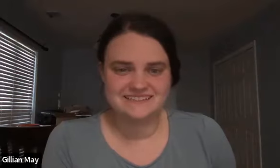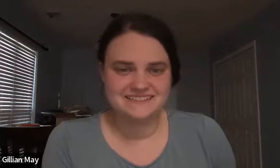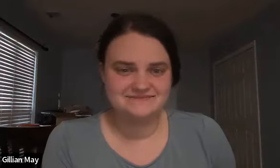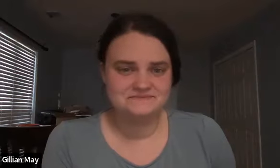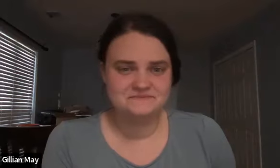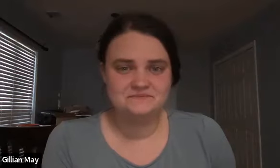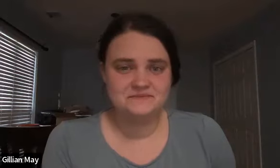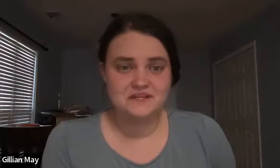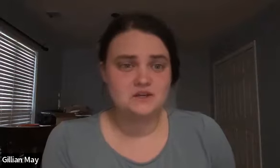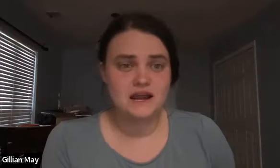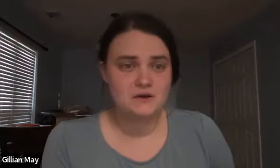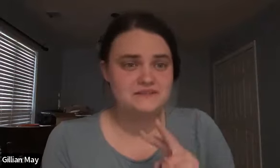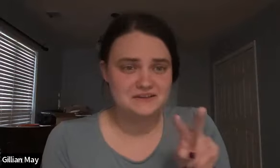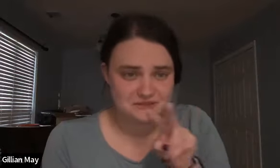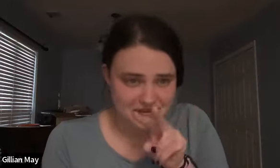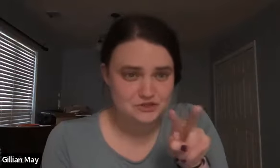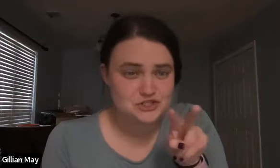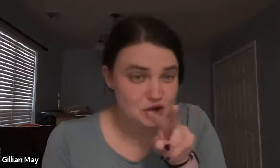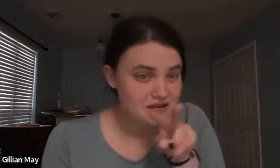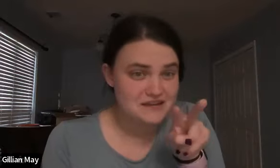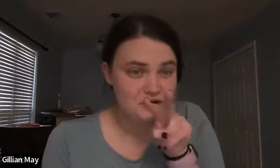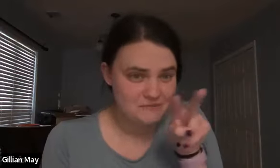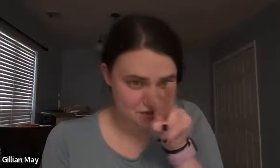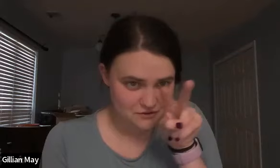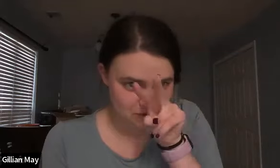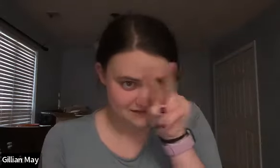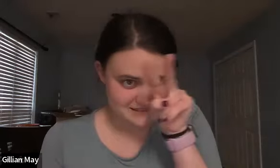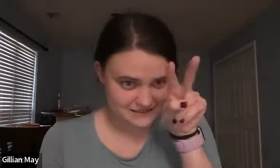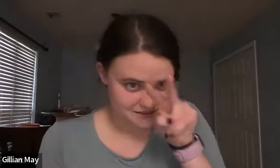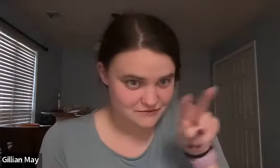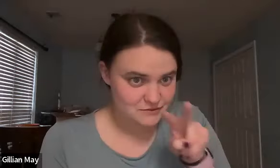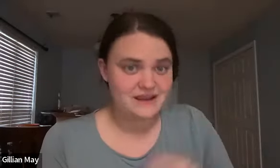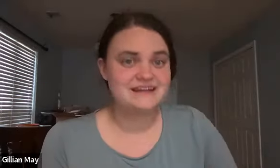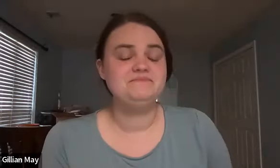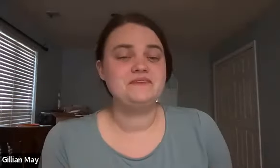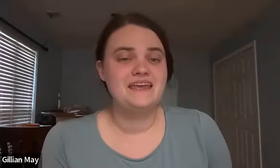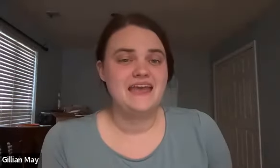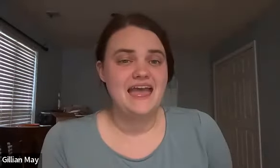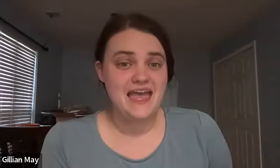Good. Sorry, I know I'm taking a long time. There's so many of you. I'm like going through my list. Like, has everyone got it?